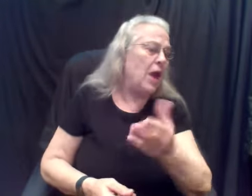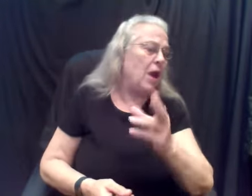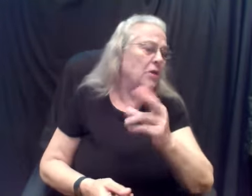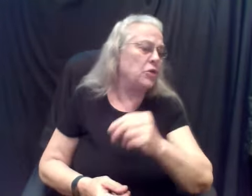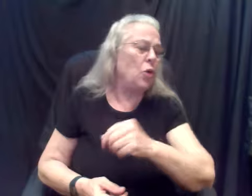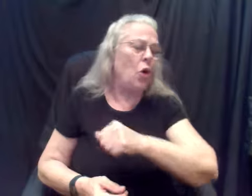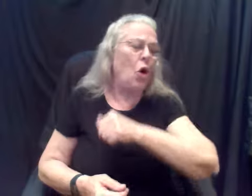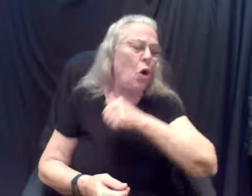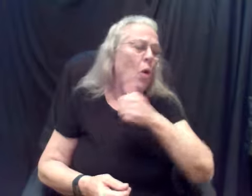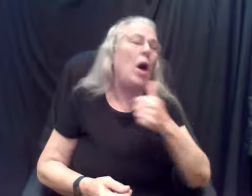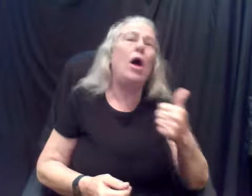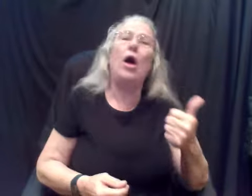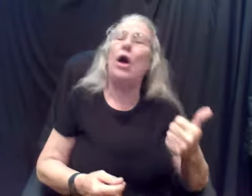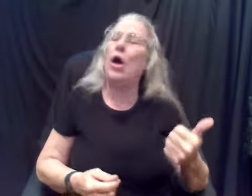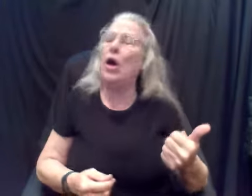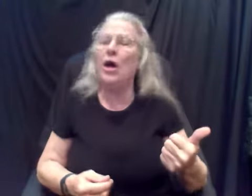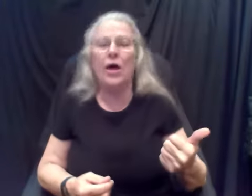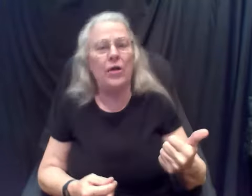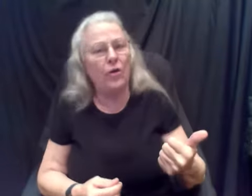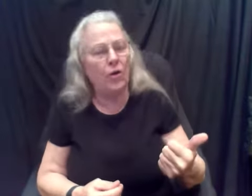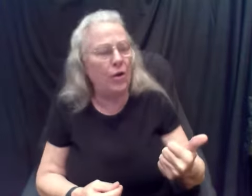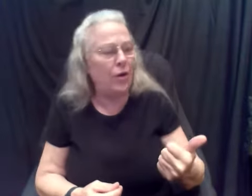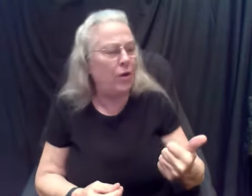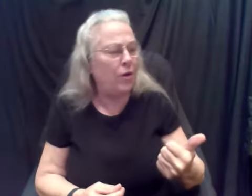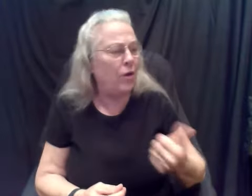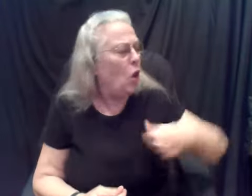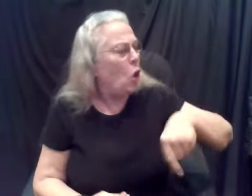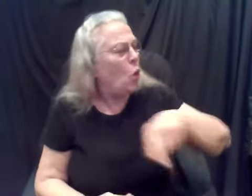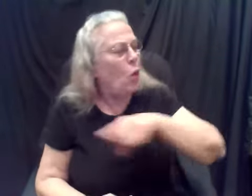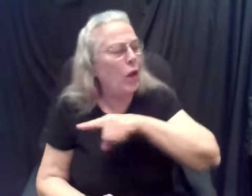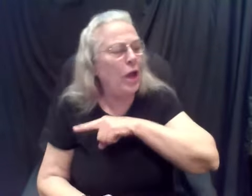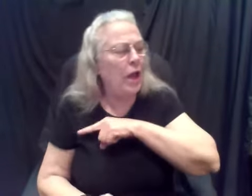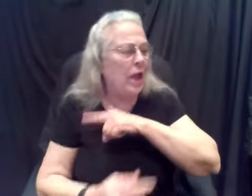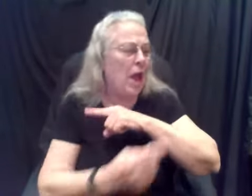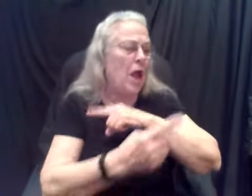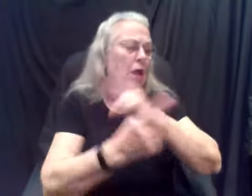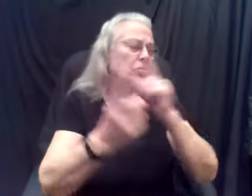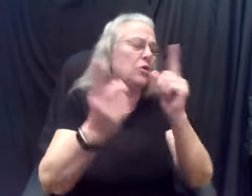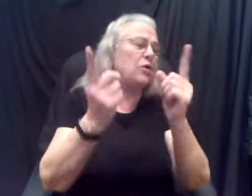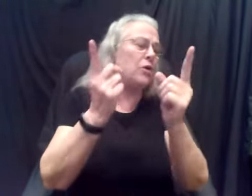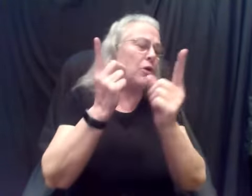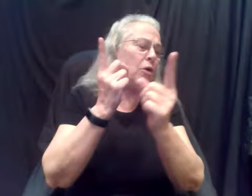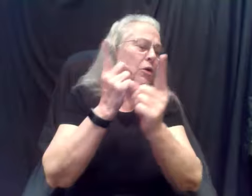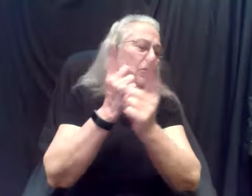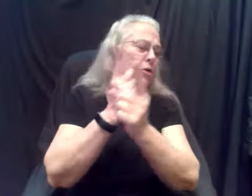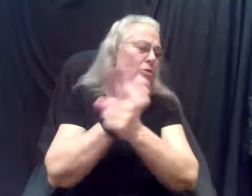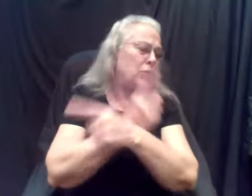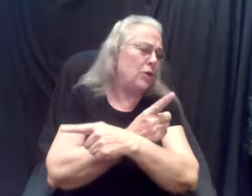There's no other we can turn to